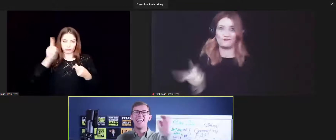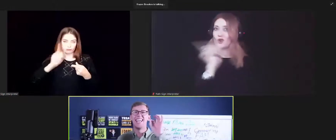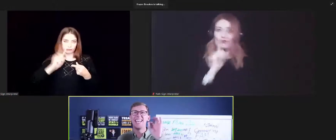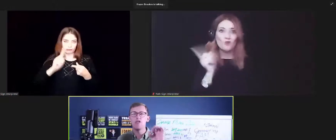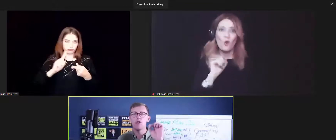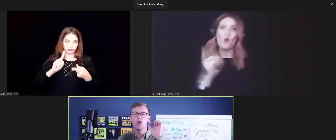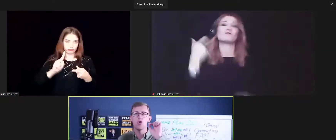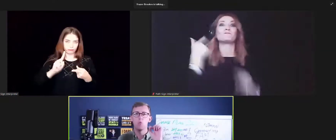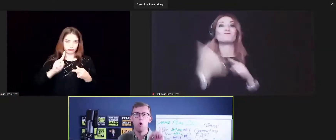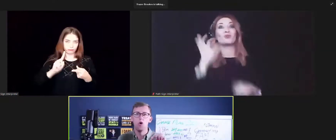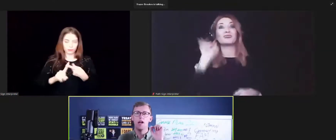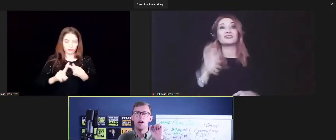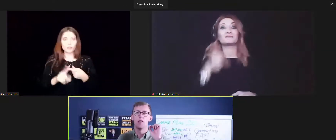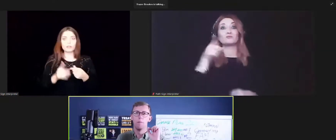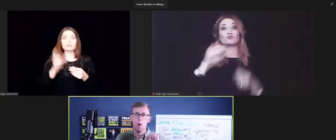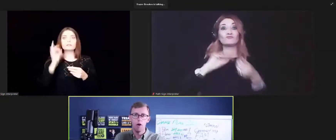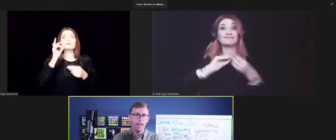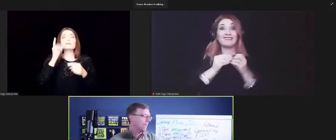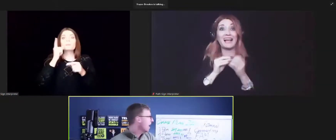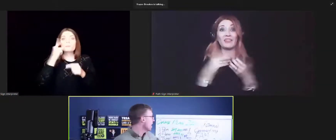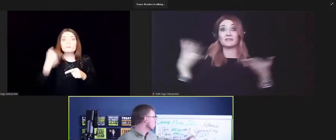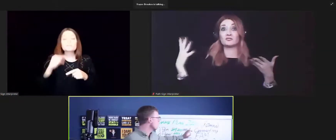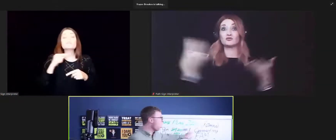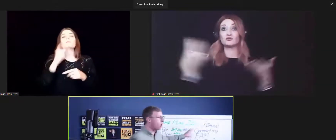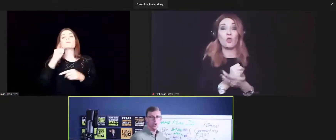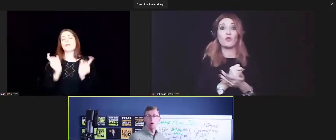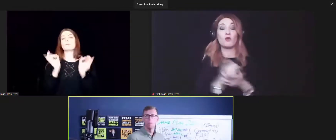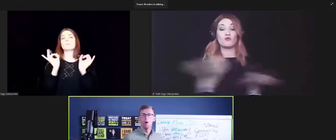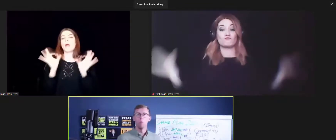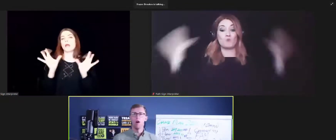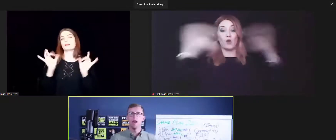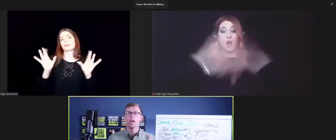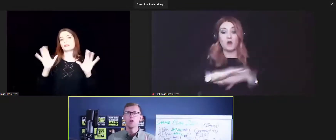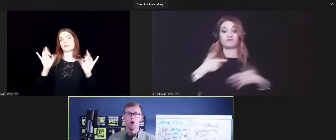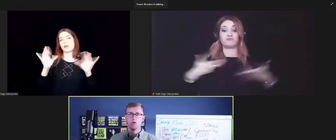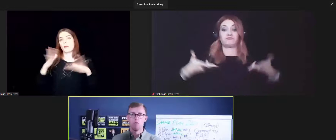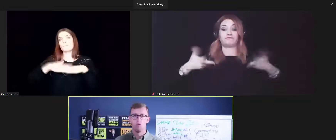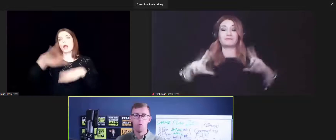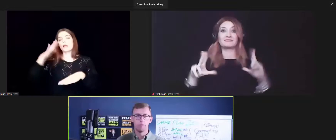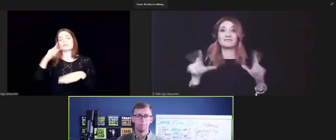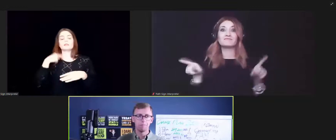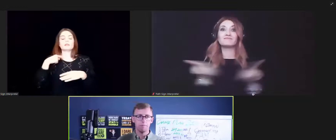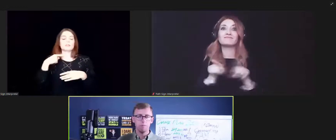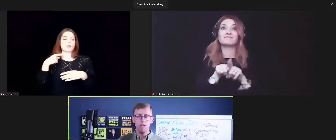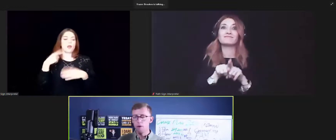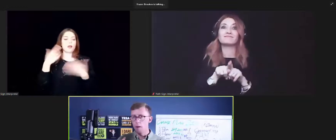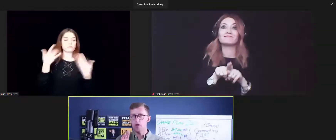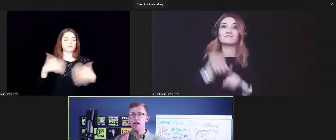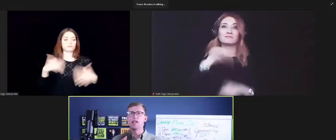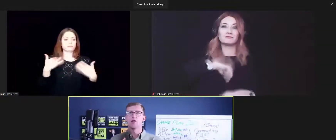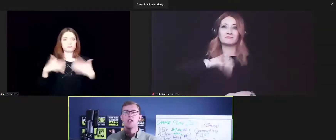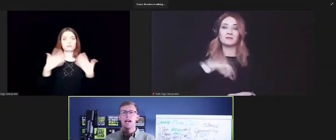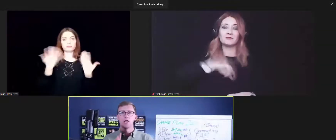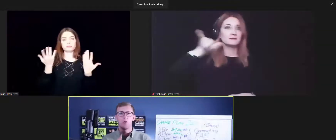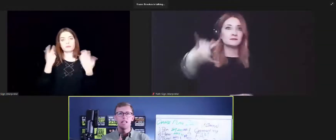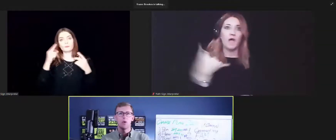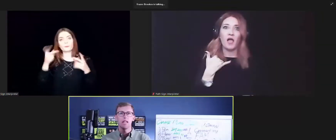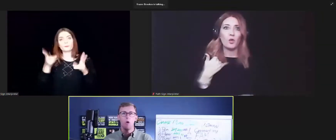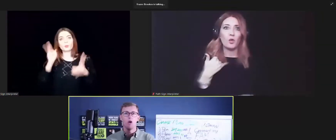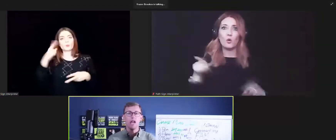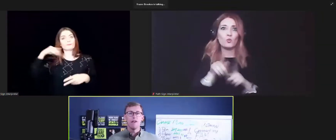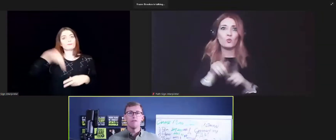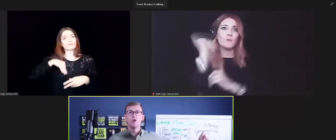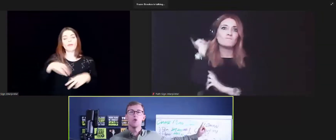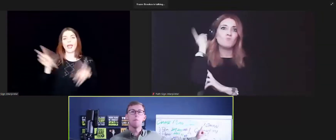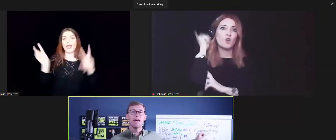at least you won the morning and you got some work done. Promise you this, in